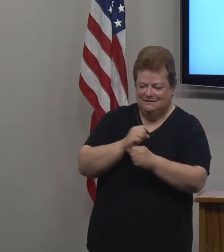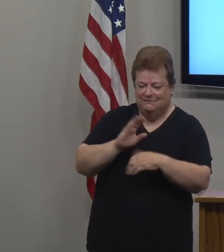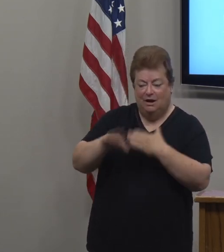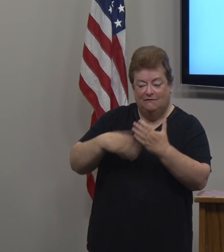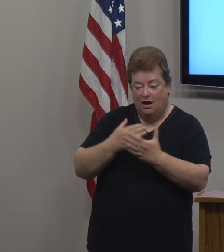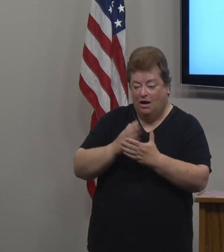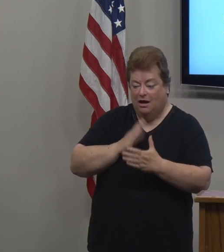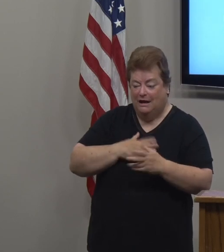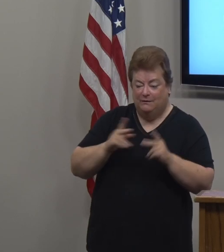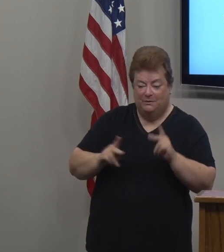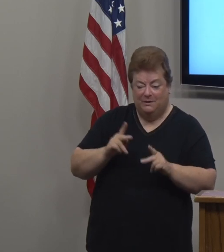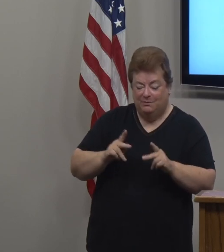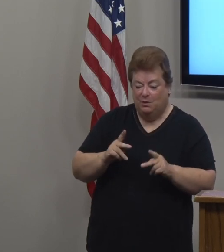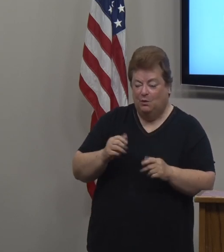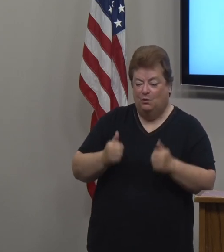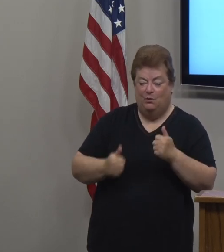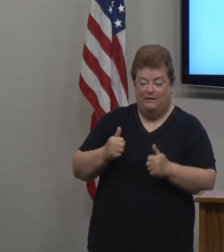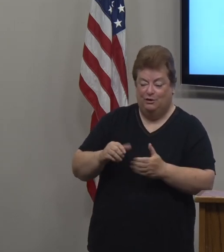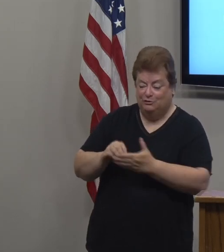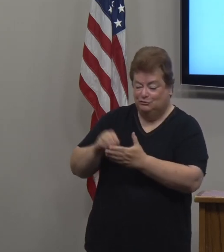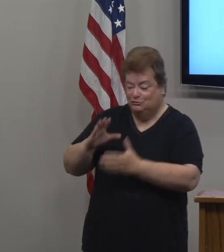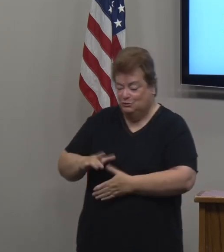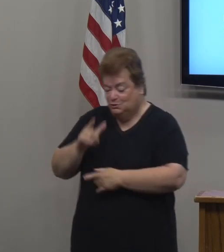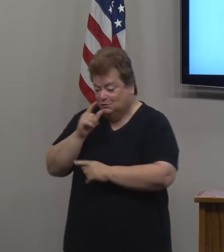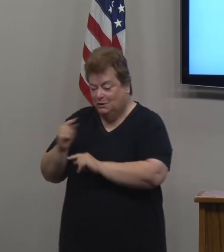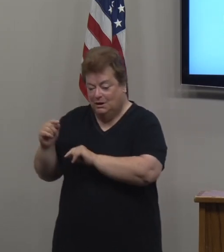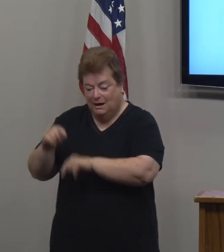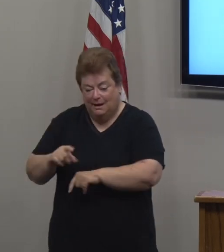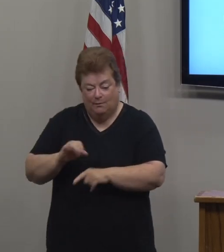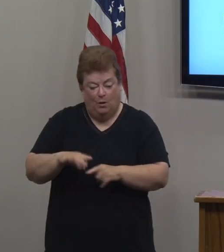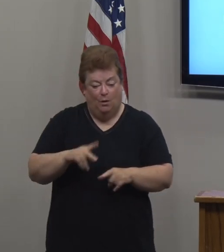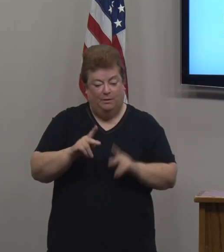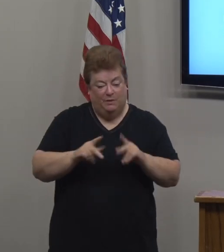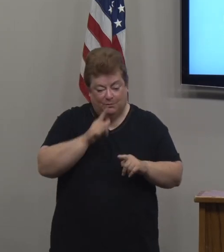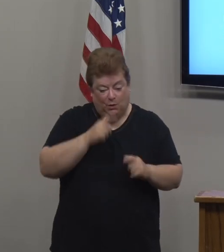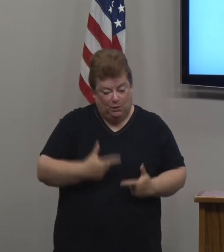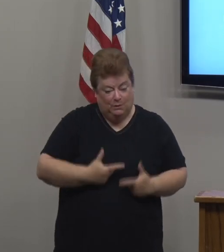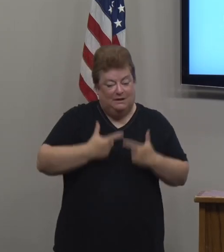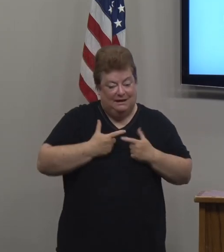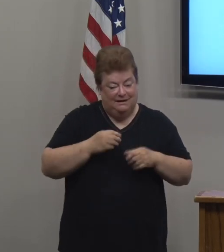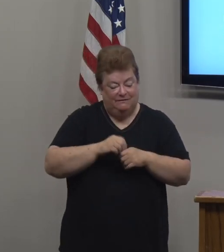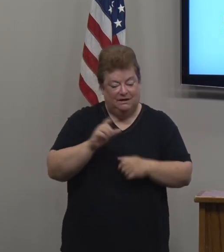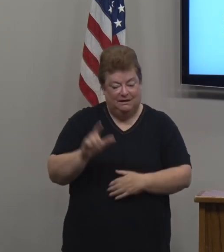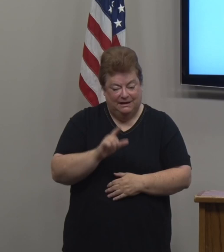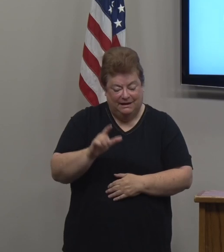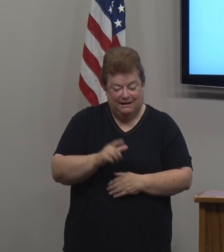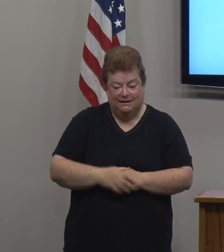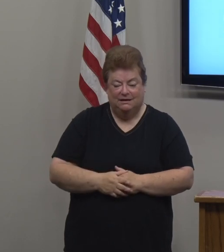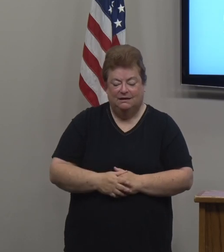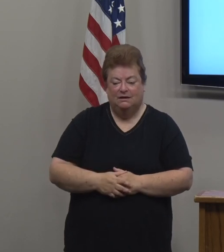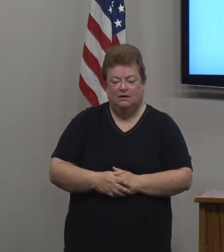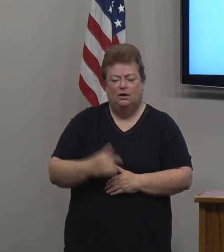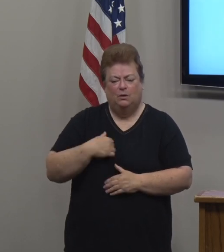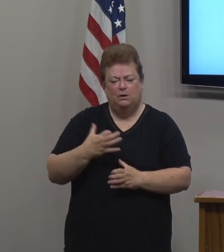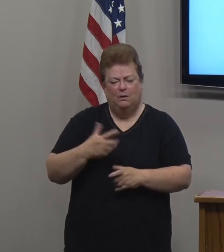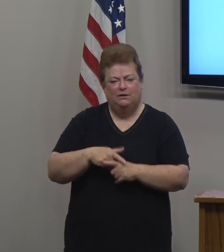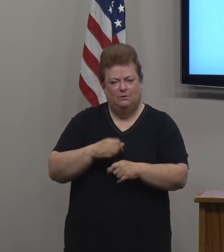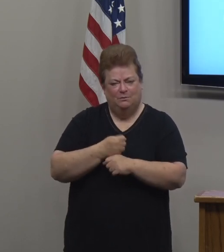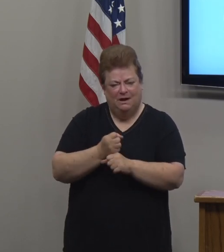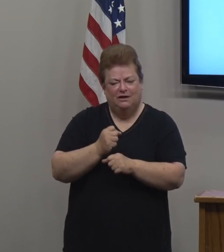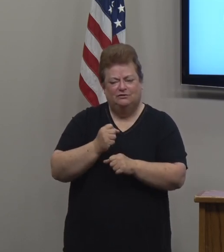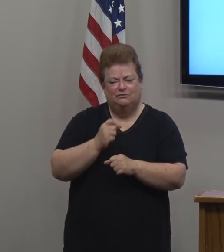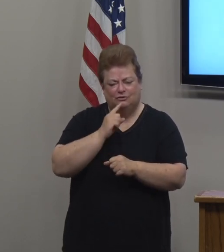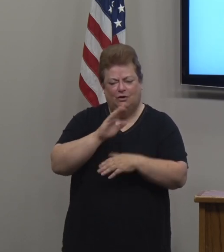they're permanent residents or students who come to our campus to learn and grow or play sports, we want to make sure they're first and